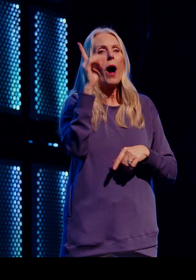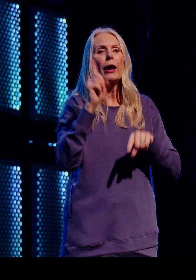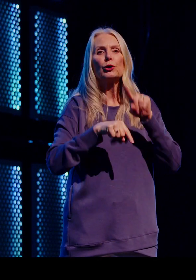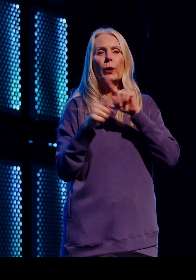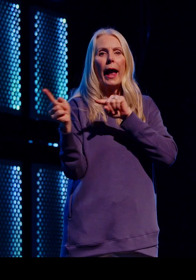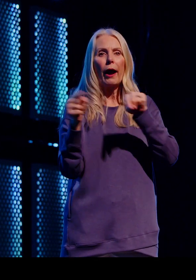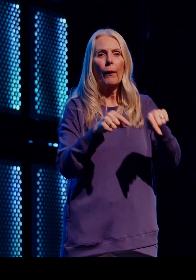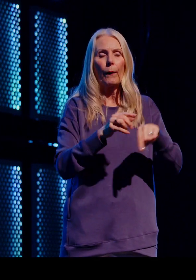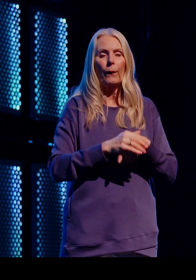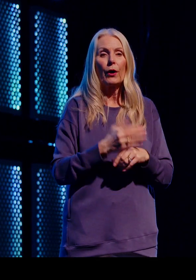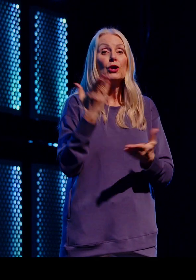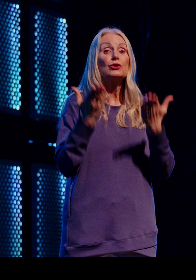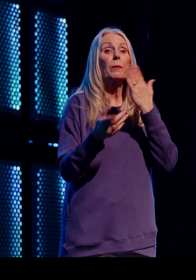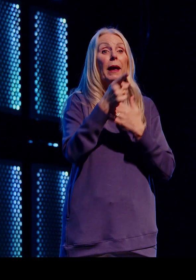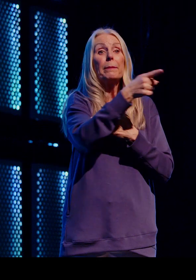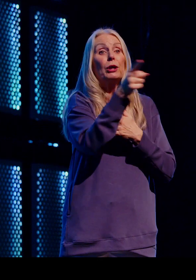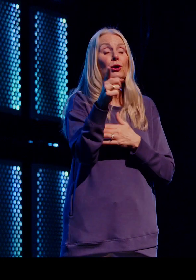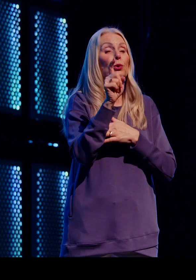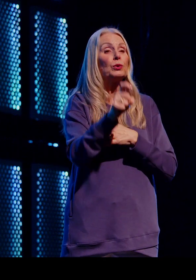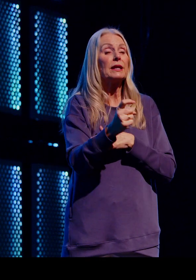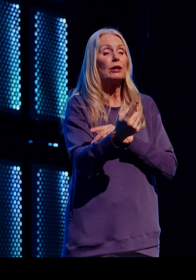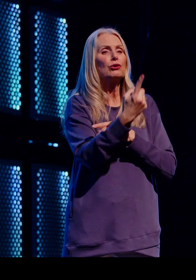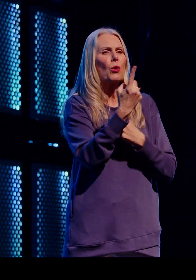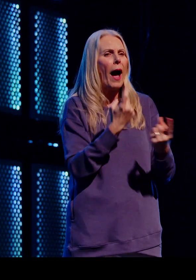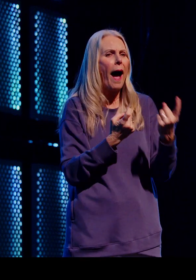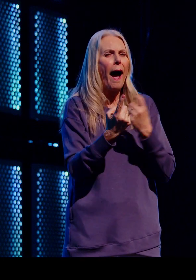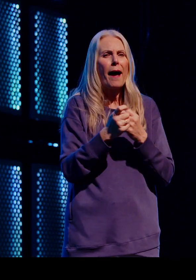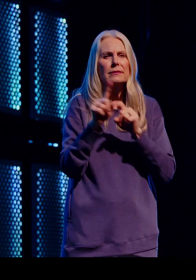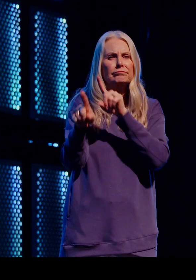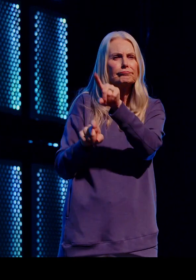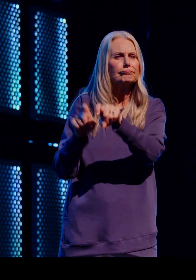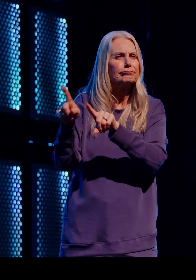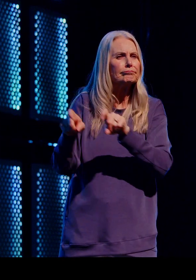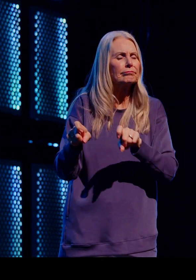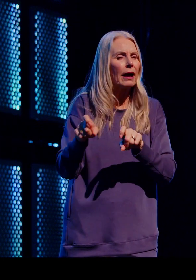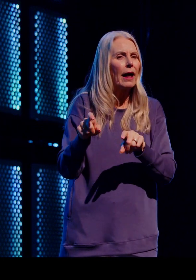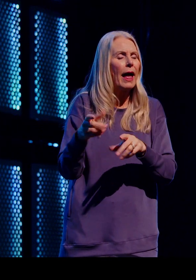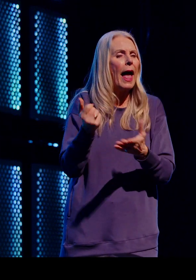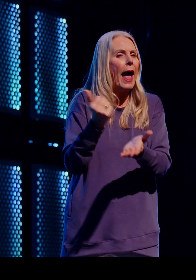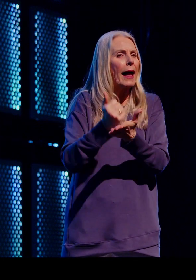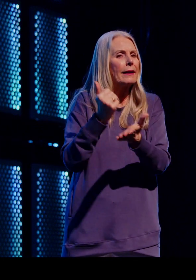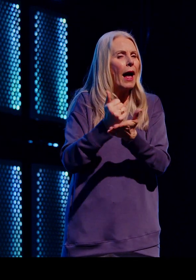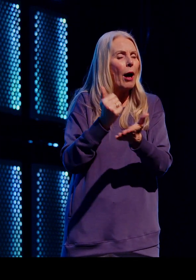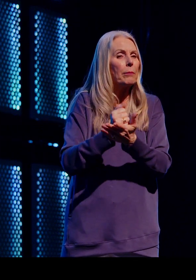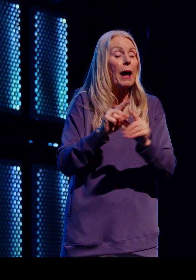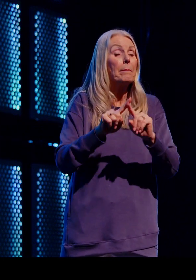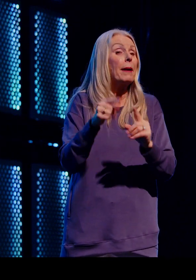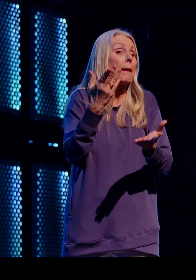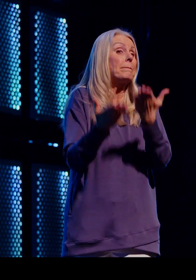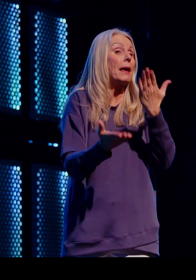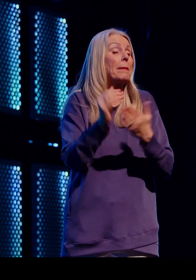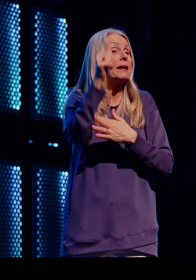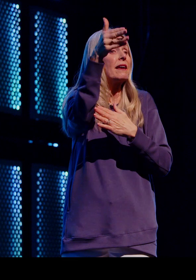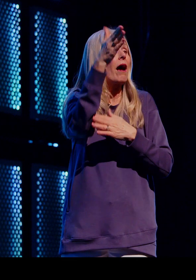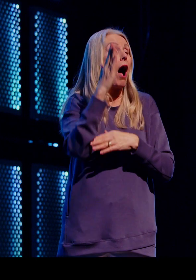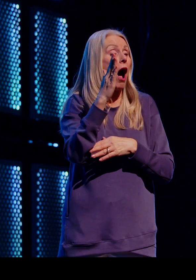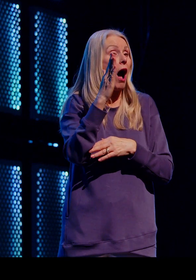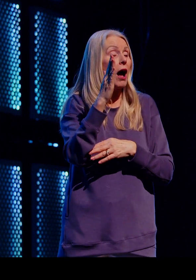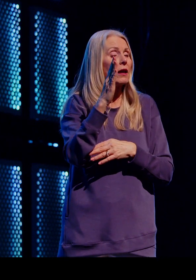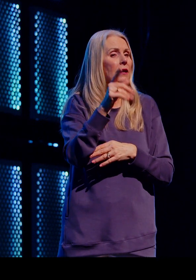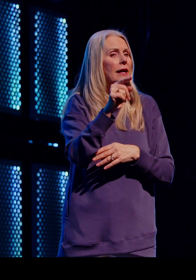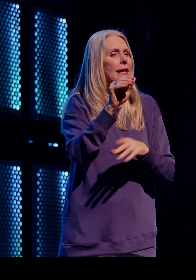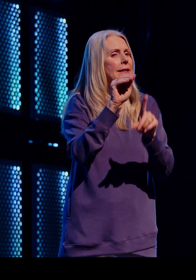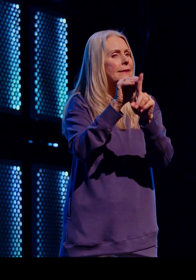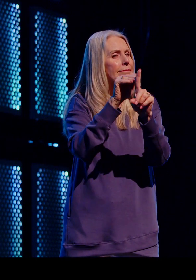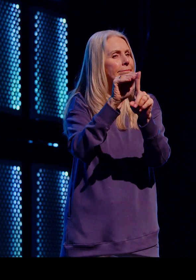But maybe you need to come up here and ask one of these guys to hold you accountable. But maybe God is also tugging at your heart right